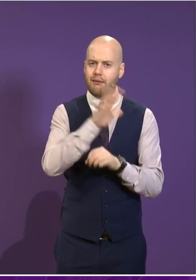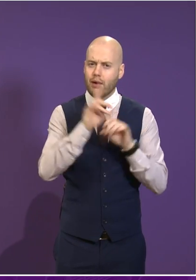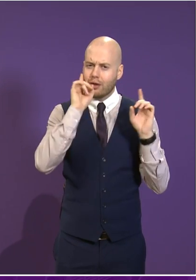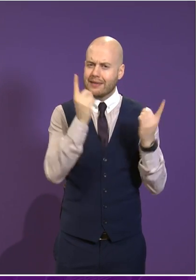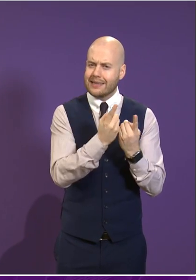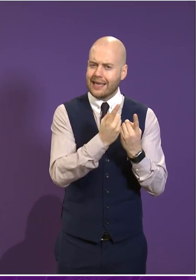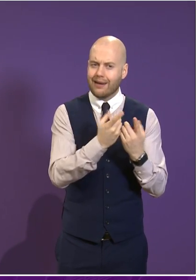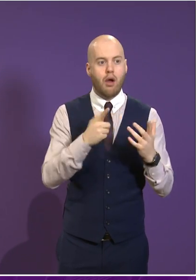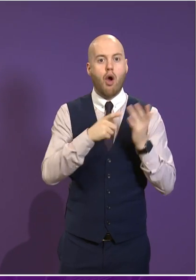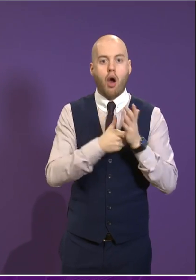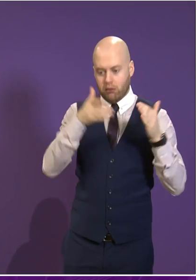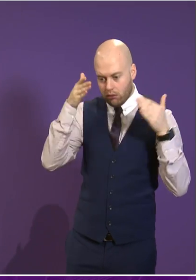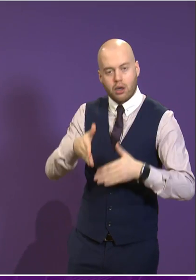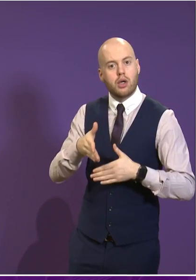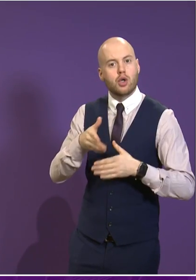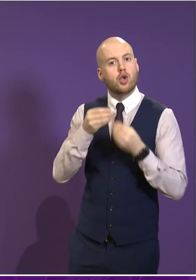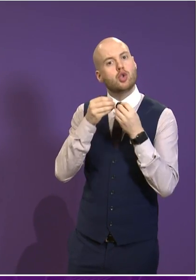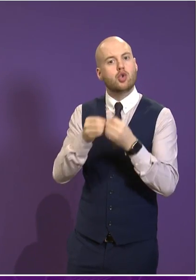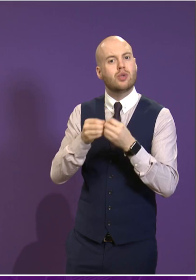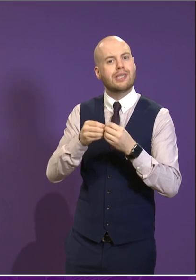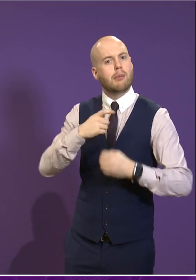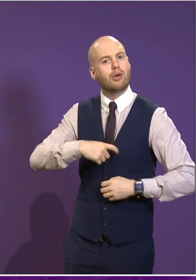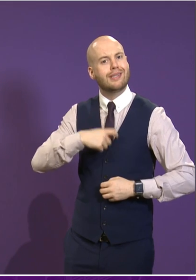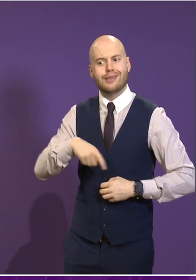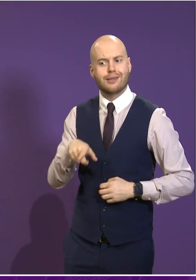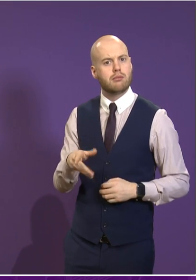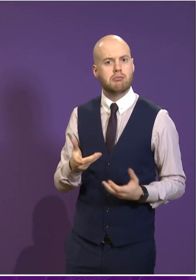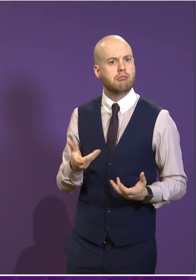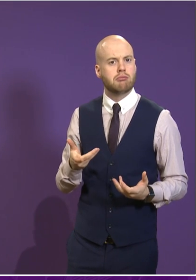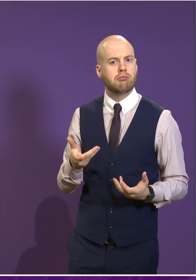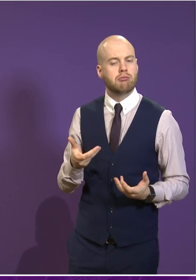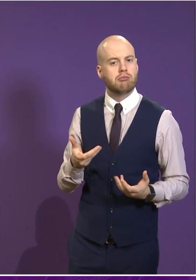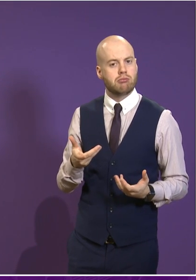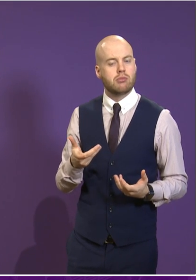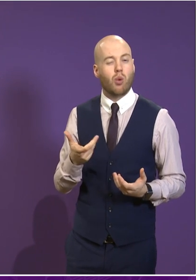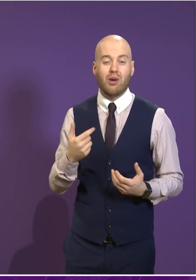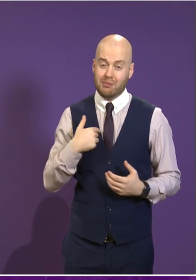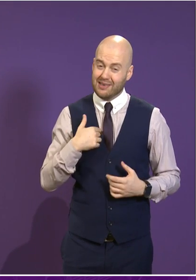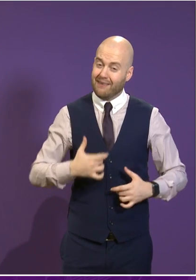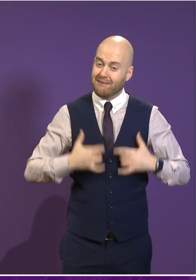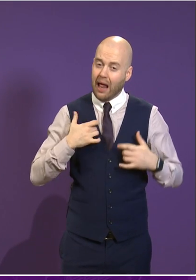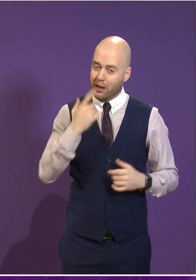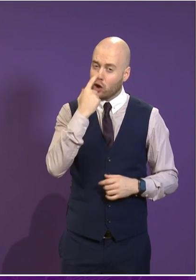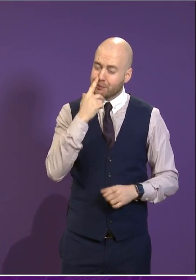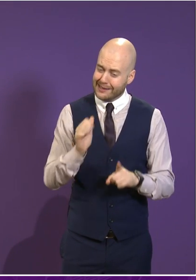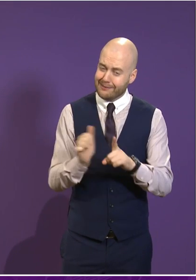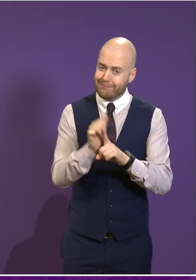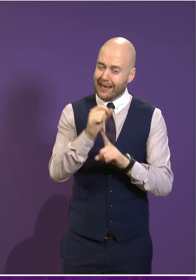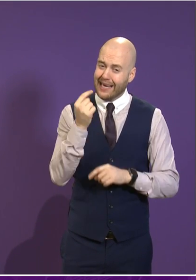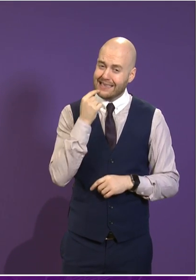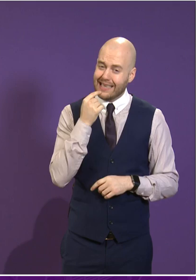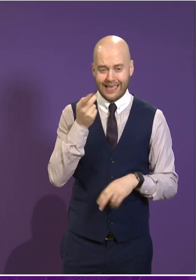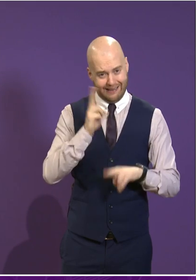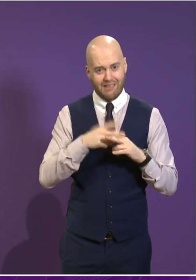student bodies or whatever, but it seems to be maybe direct one-to-one academic staff. Yeah. And in my mind, that can be fixed quite easily with a decent staff training